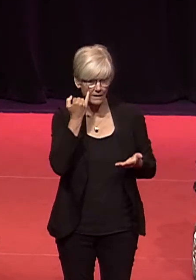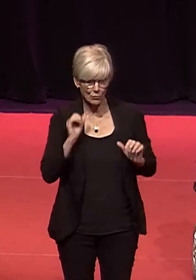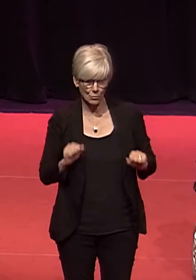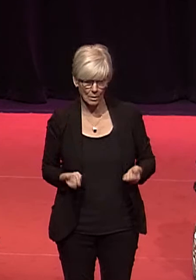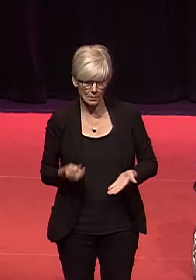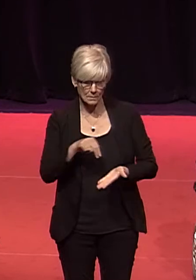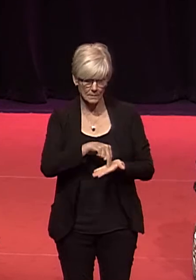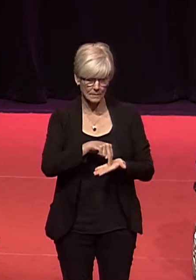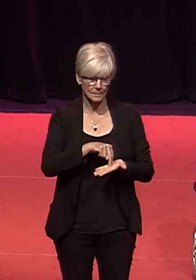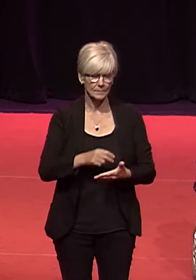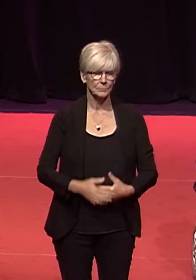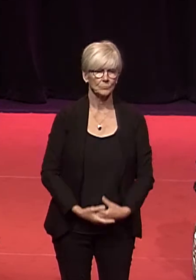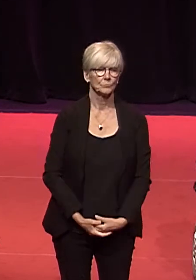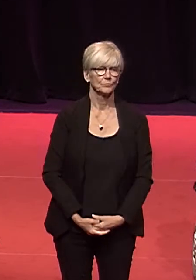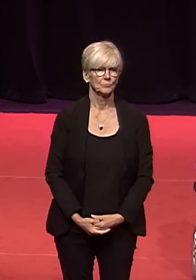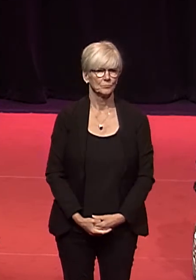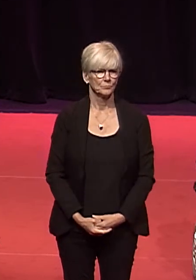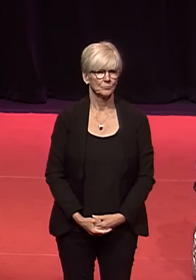do so.